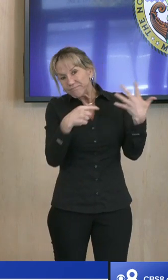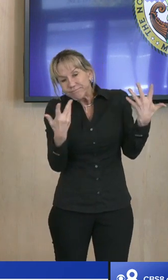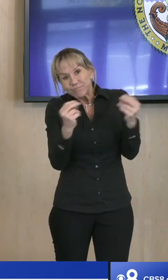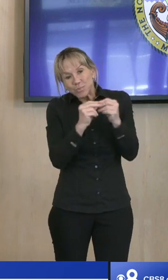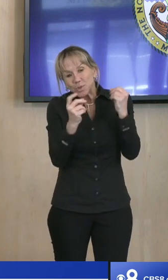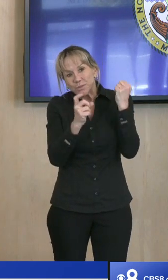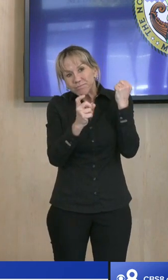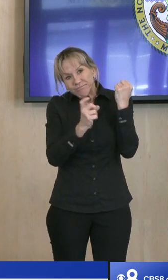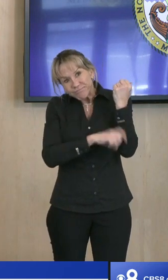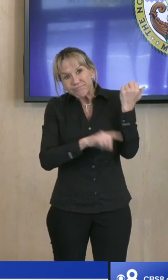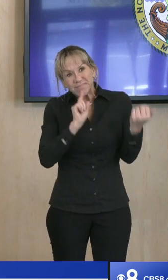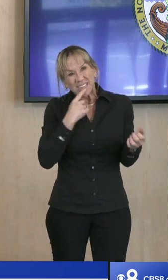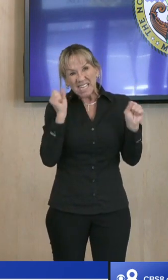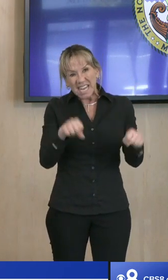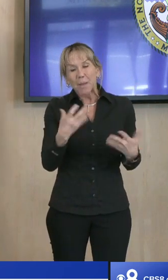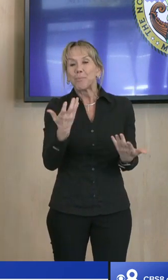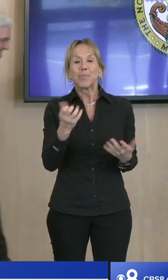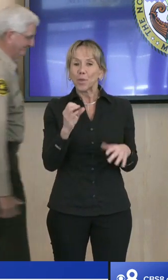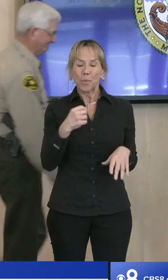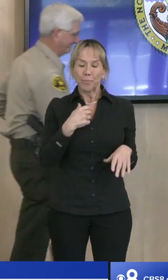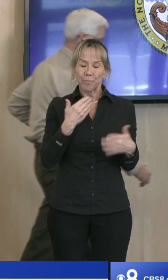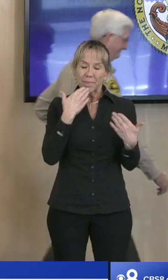cooperation.